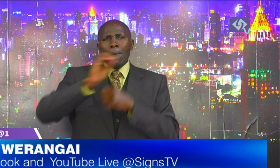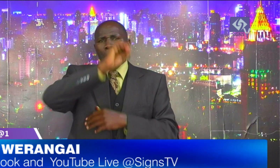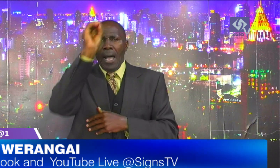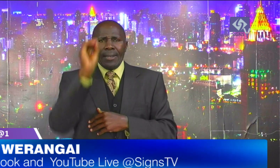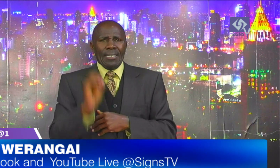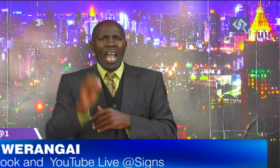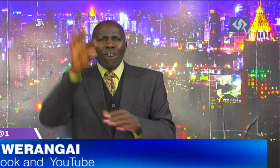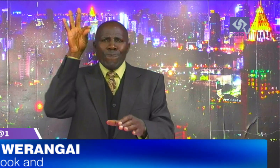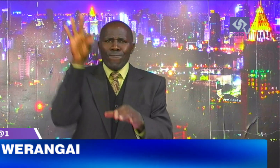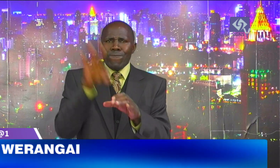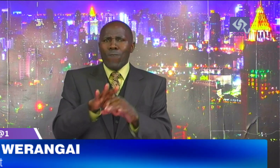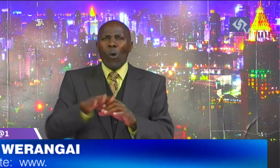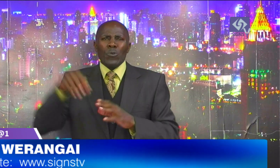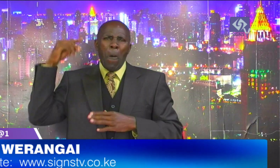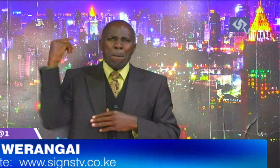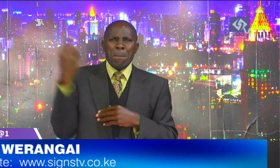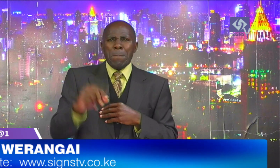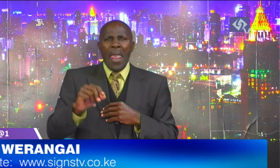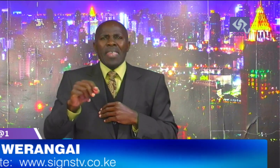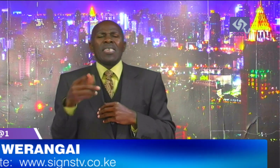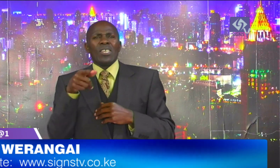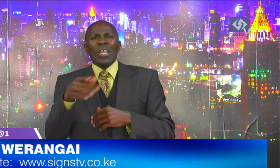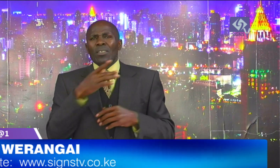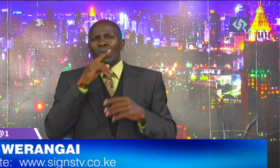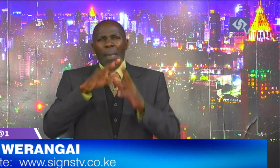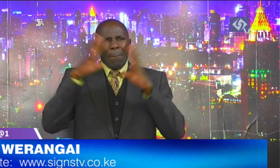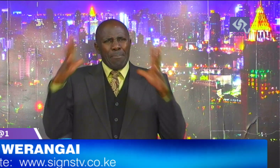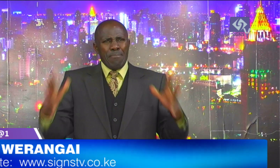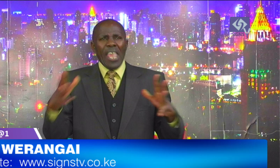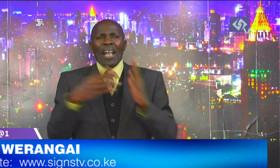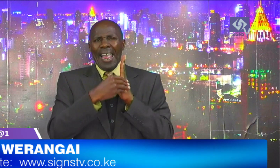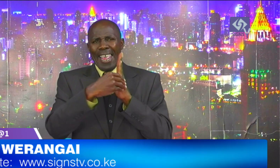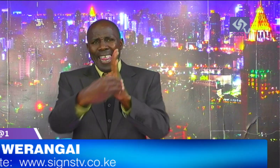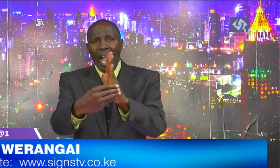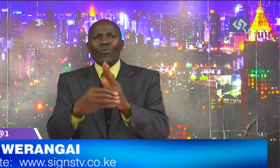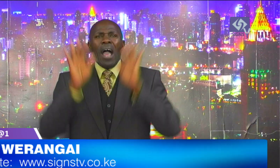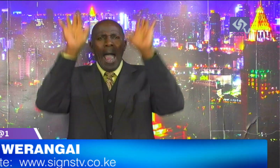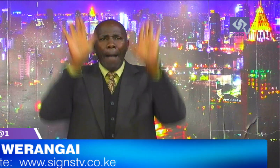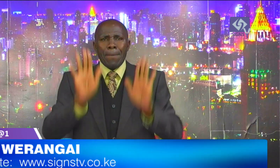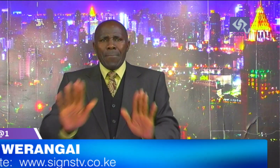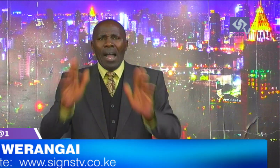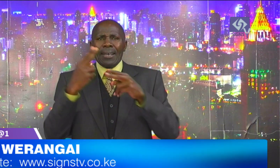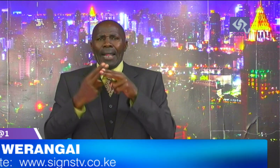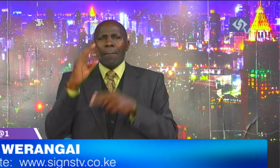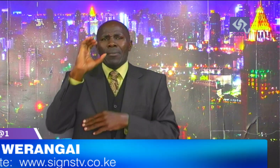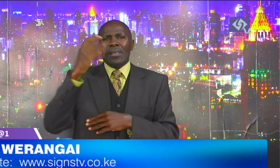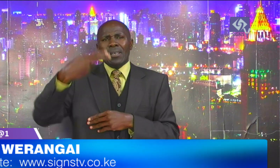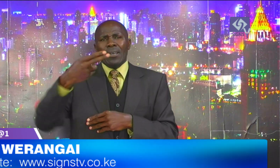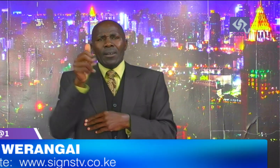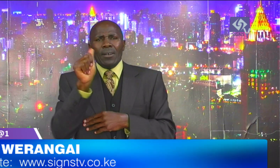52.6% of the vote, beating his main competitor, Nelson Chamisa,